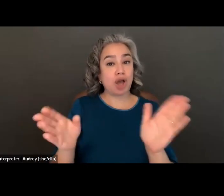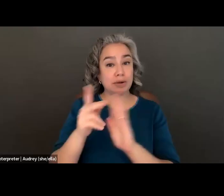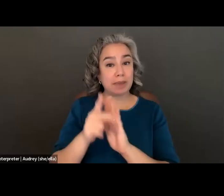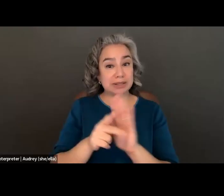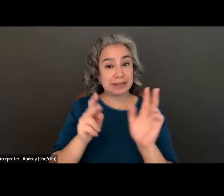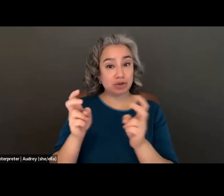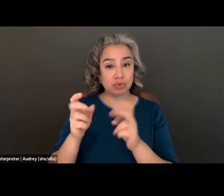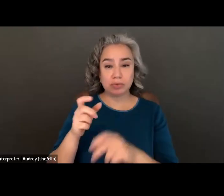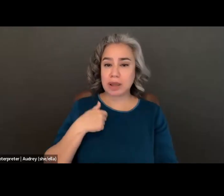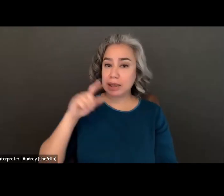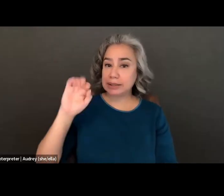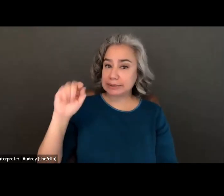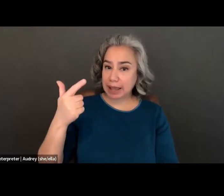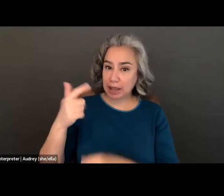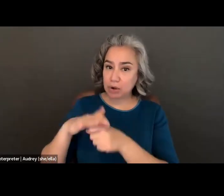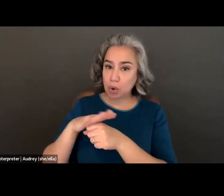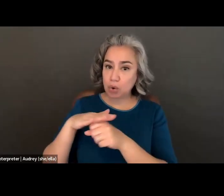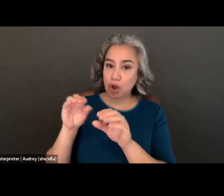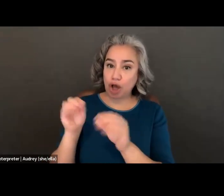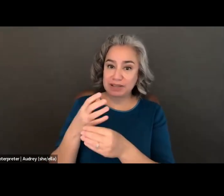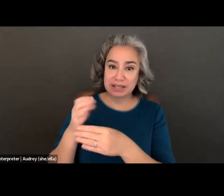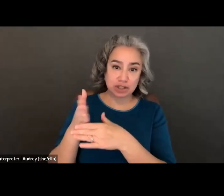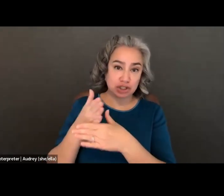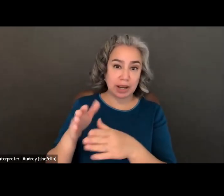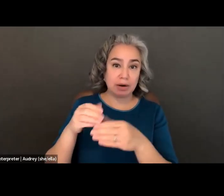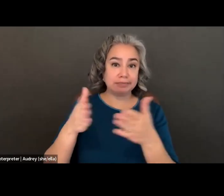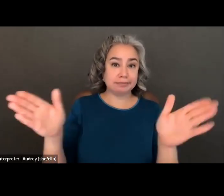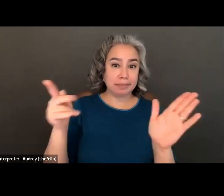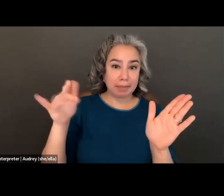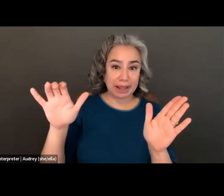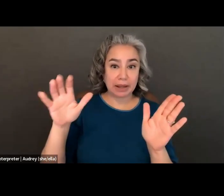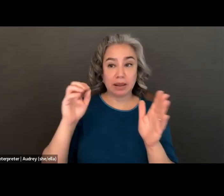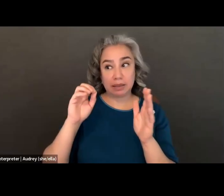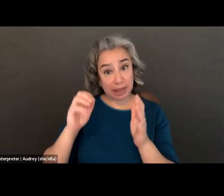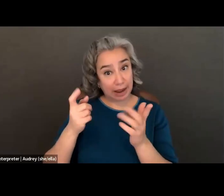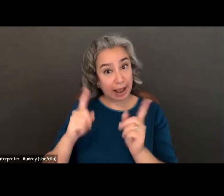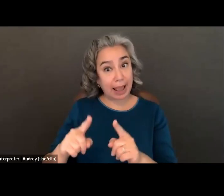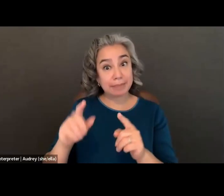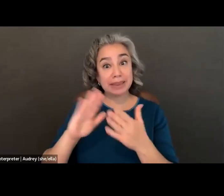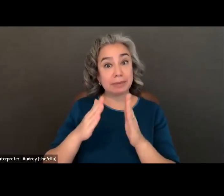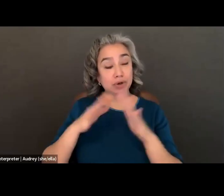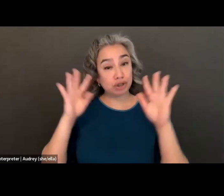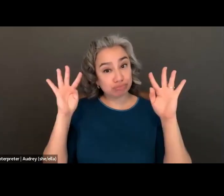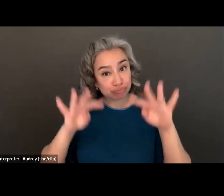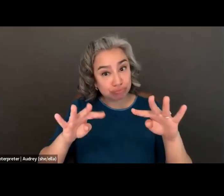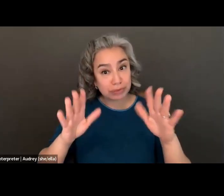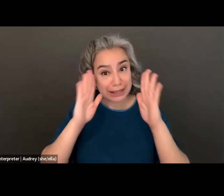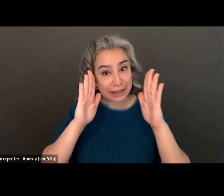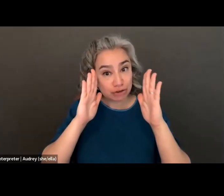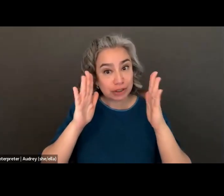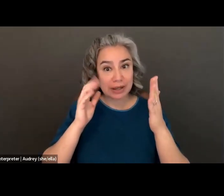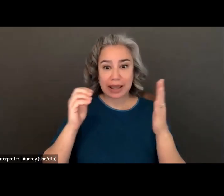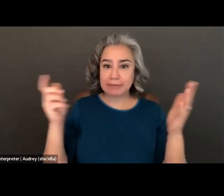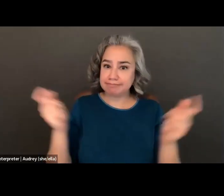I tagged the local offices and shared publicly. It ended up gaining a lot of traction among the community, and it really helped to hold a